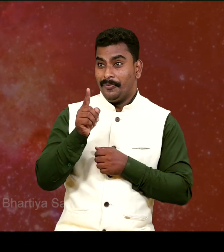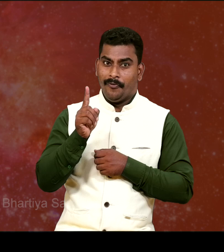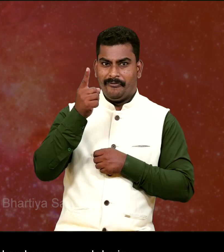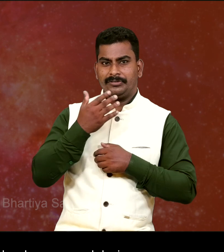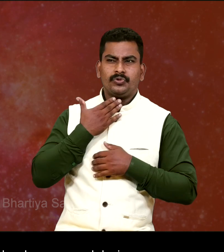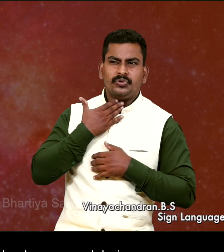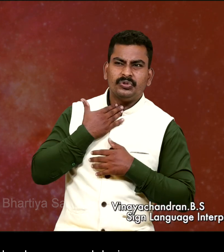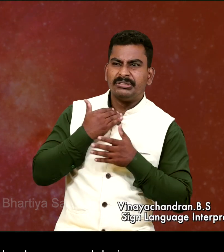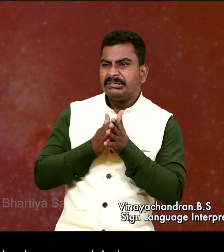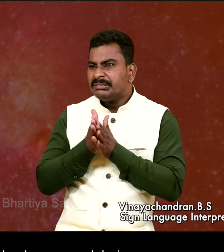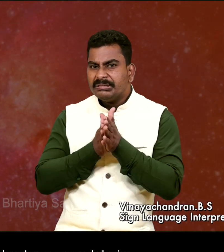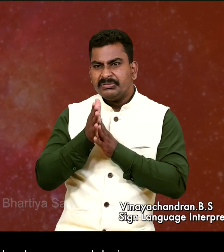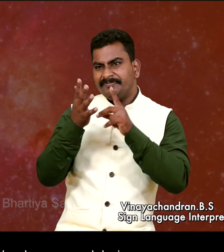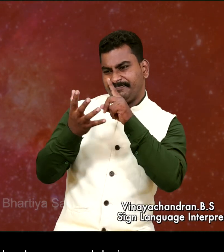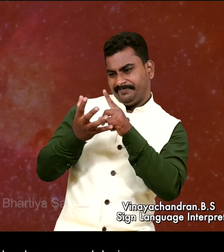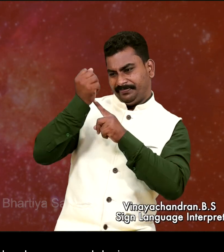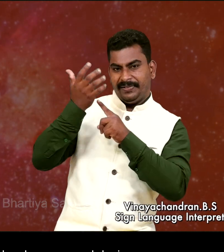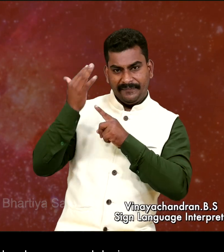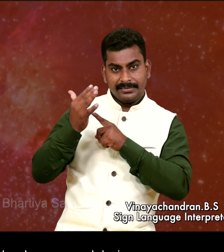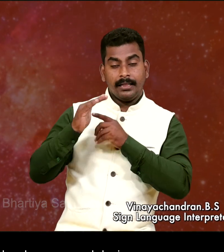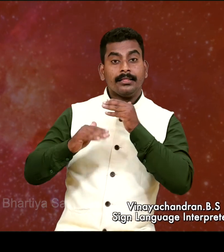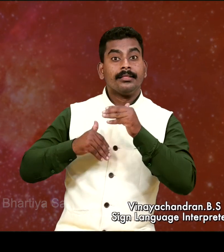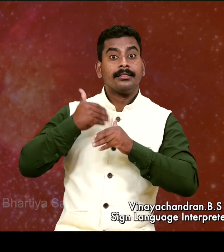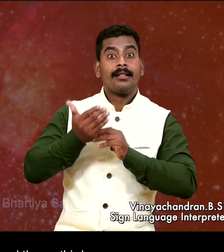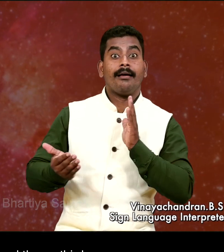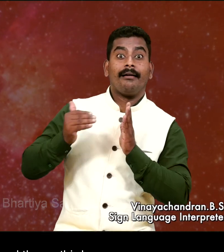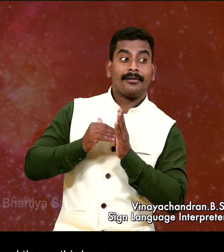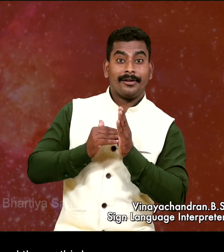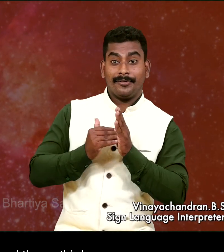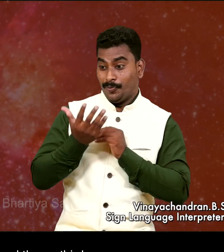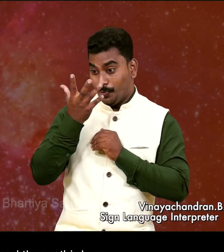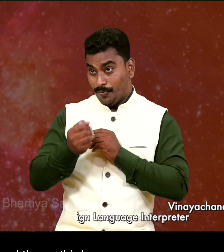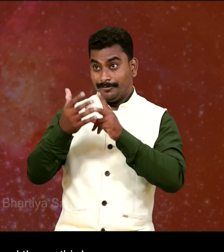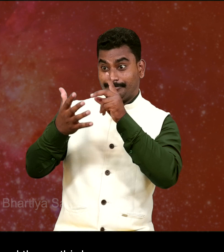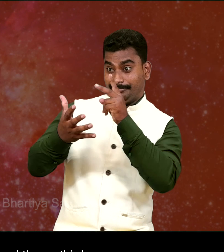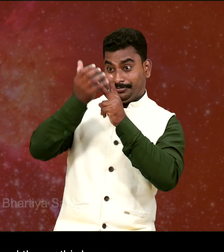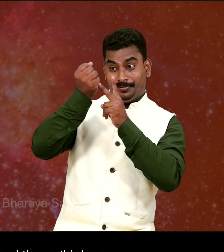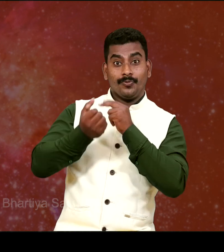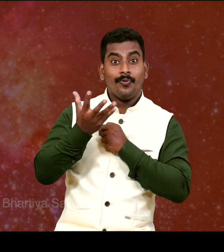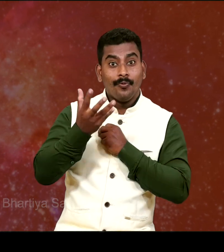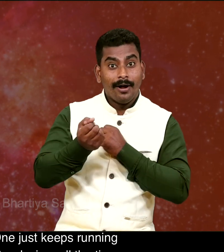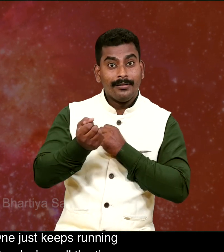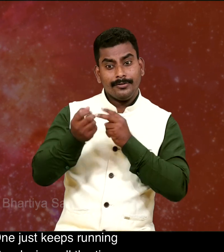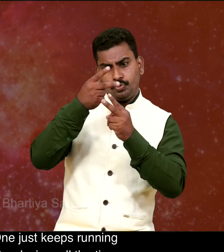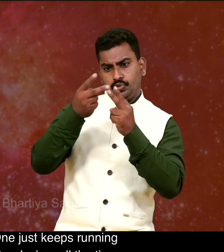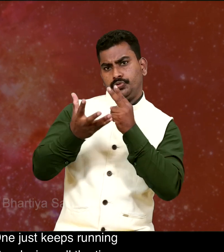develop a second desire and then a third one. One just keeps running